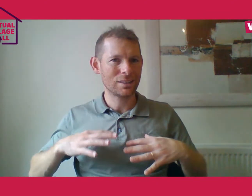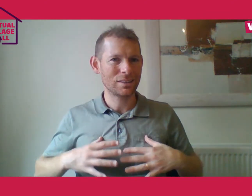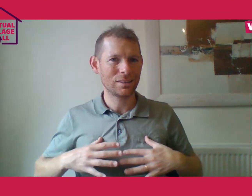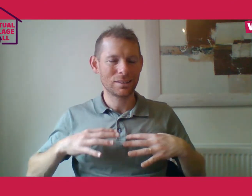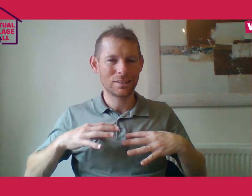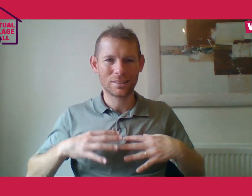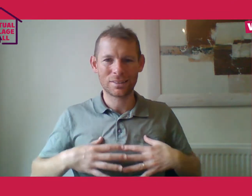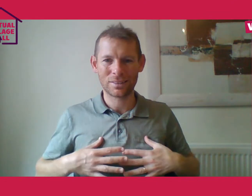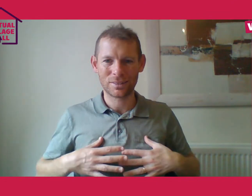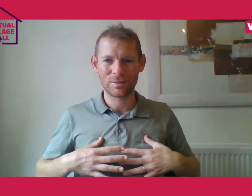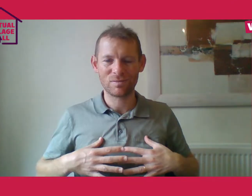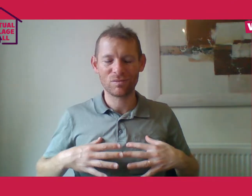Relaxed,